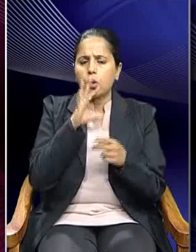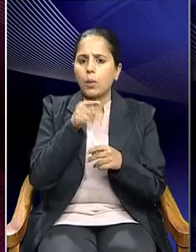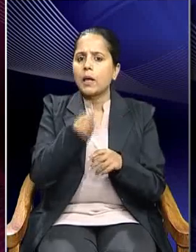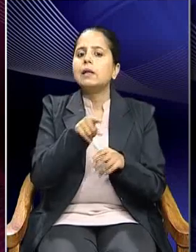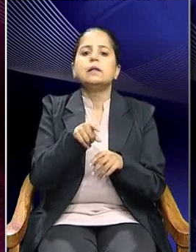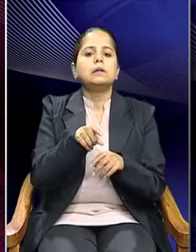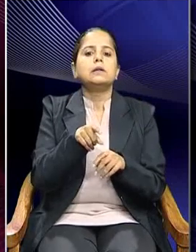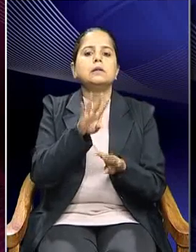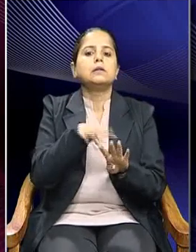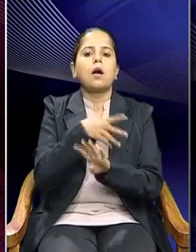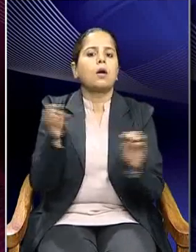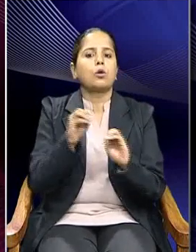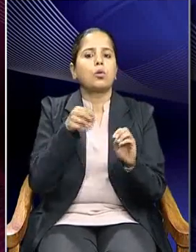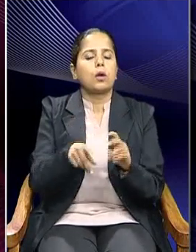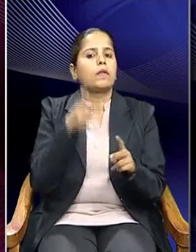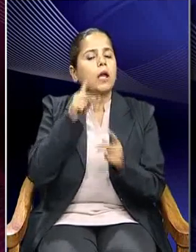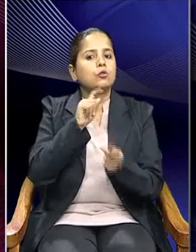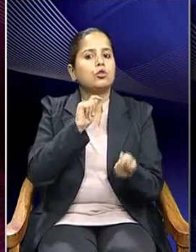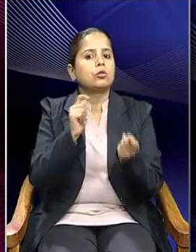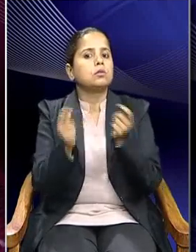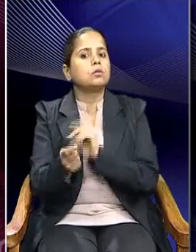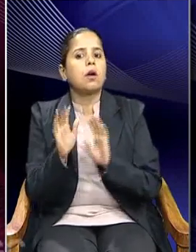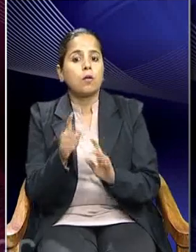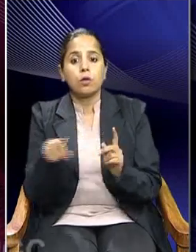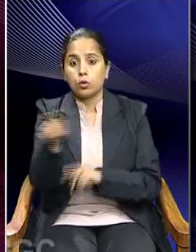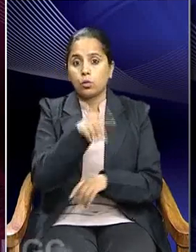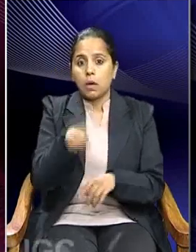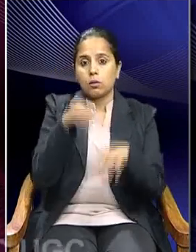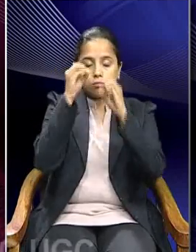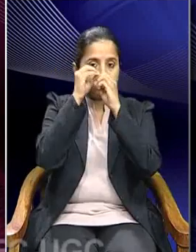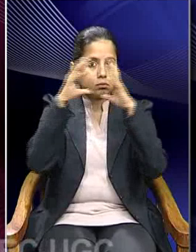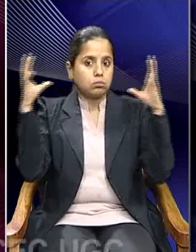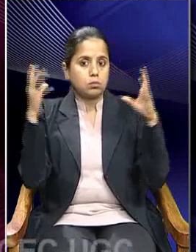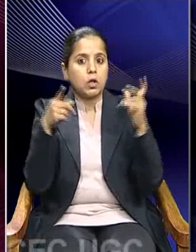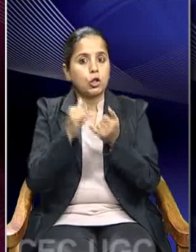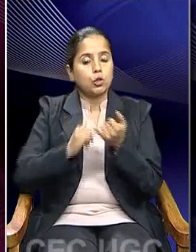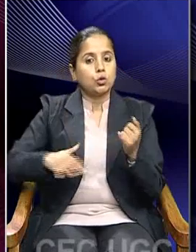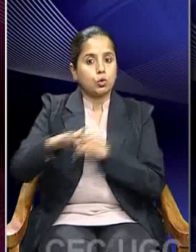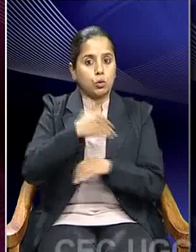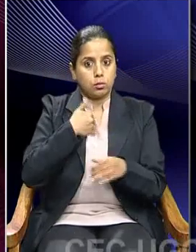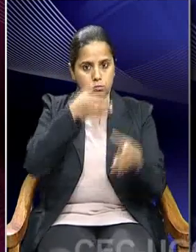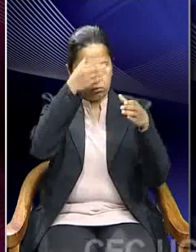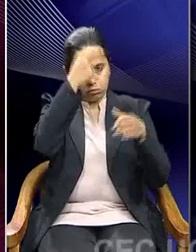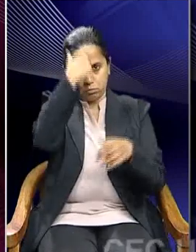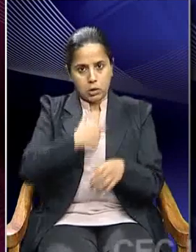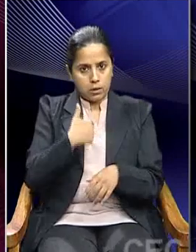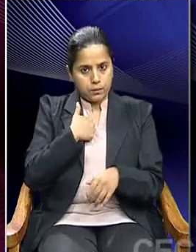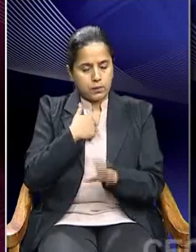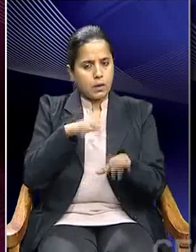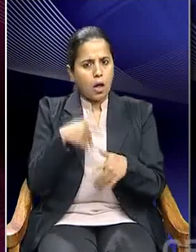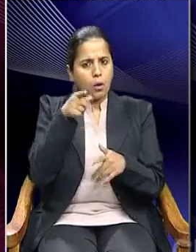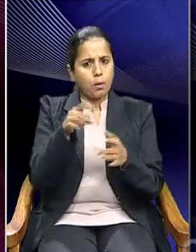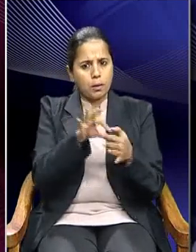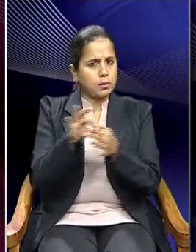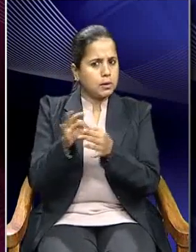static, it undergoes change. So you need to imagine as a sociologist how the relations